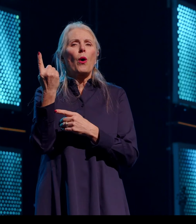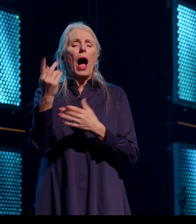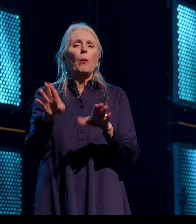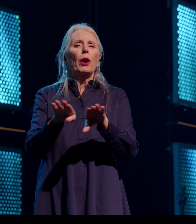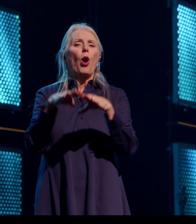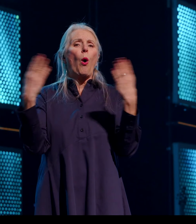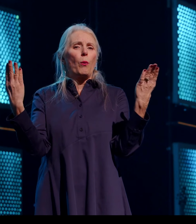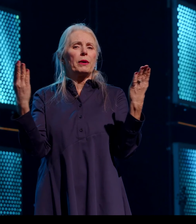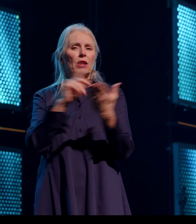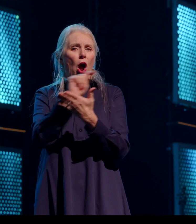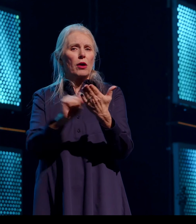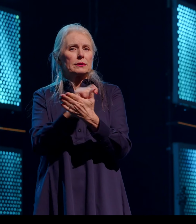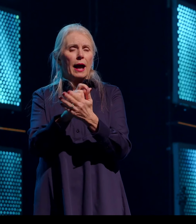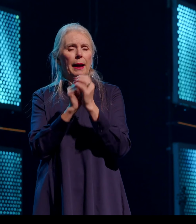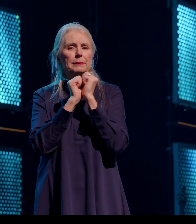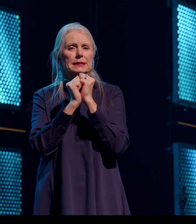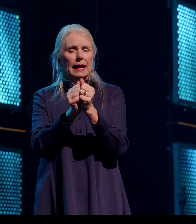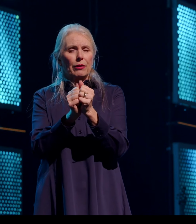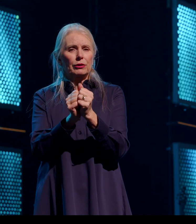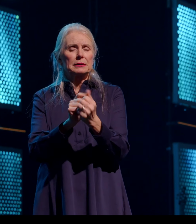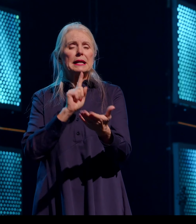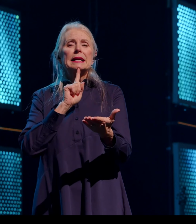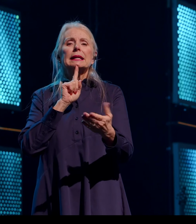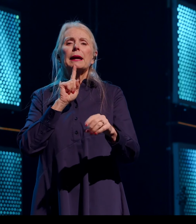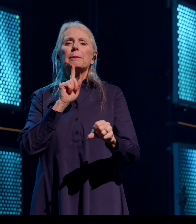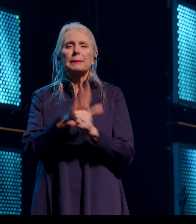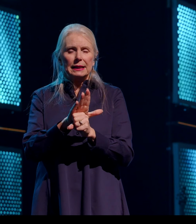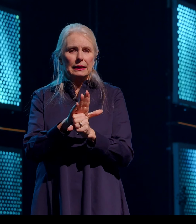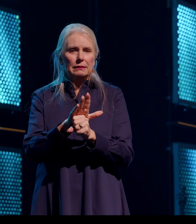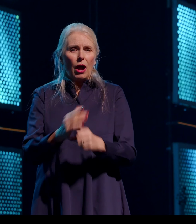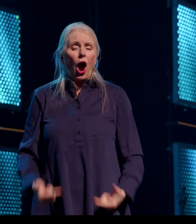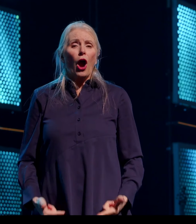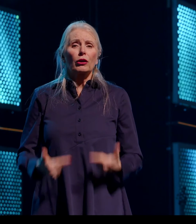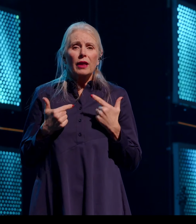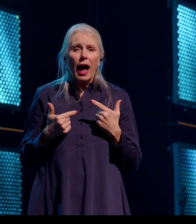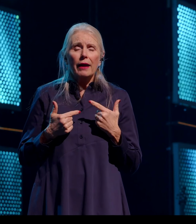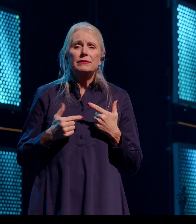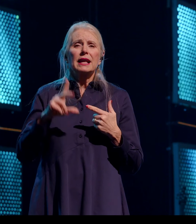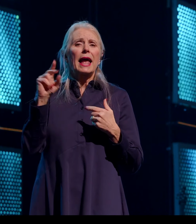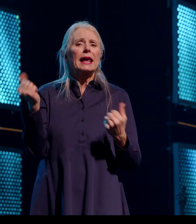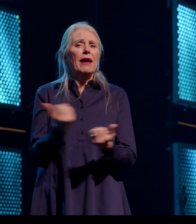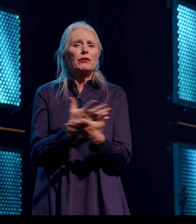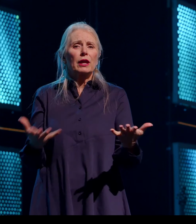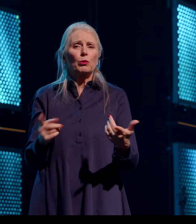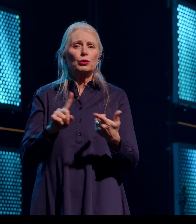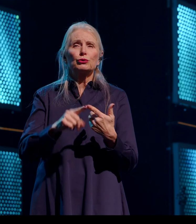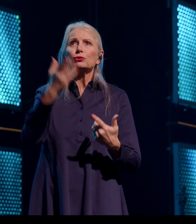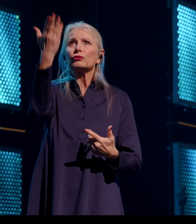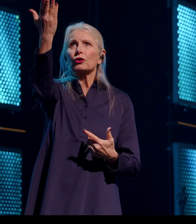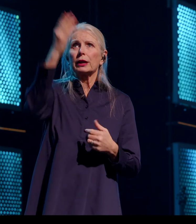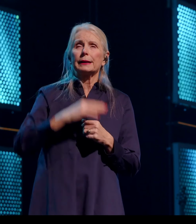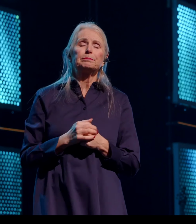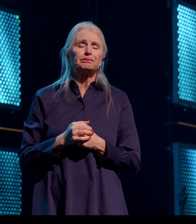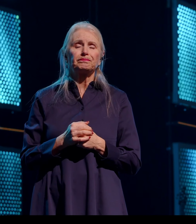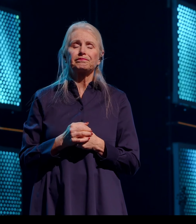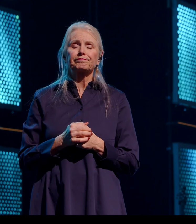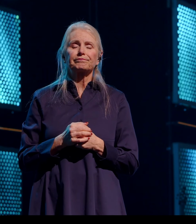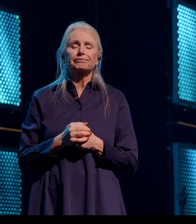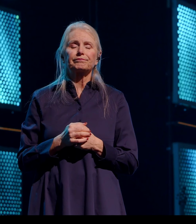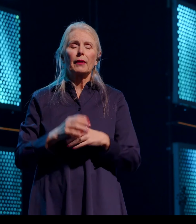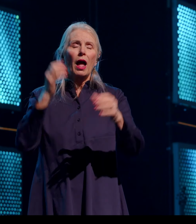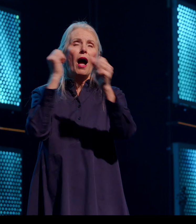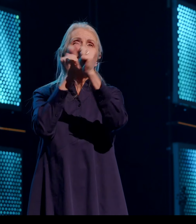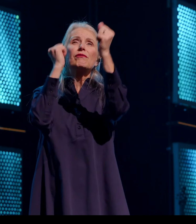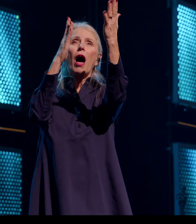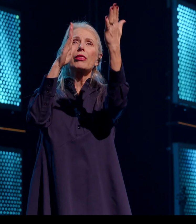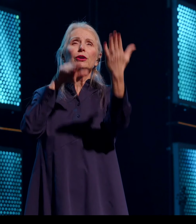time committing our lives to the Lord and all that we do to him. Father, we come before you, some with hearts just